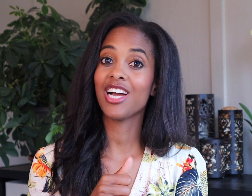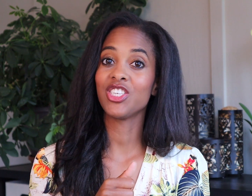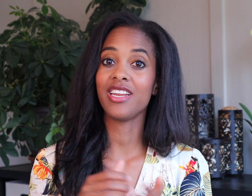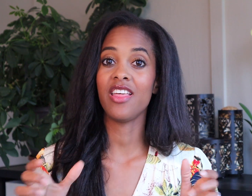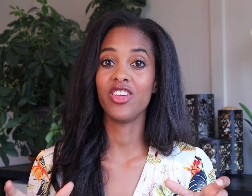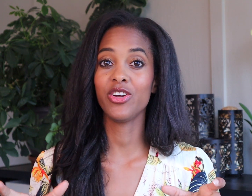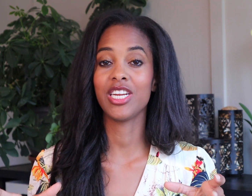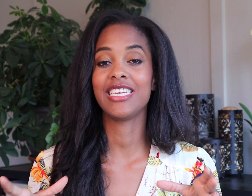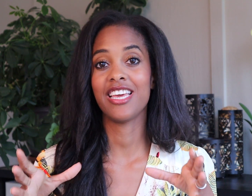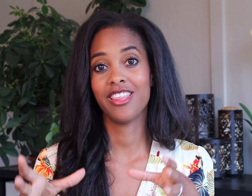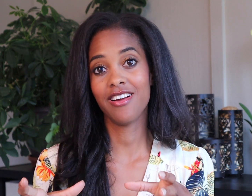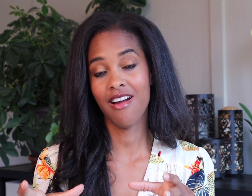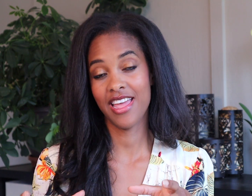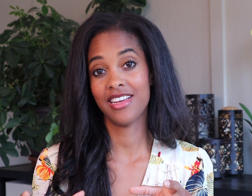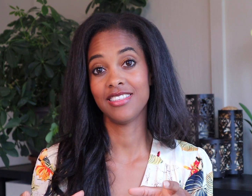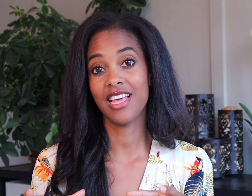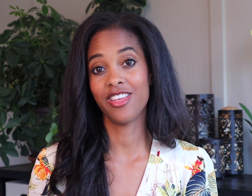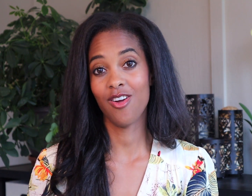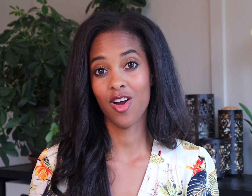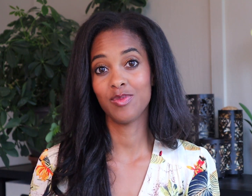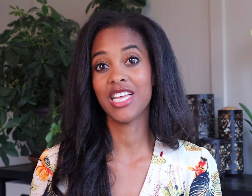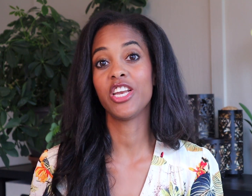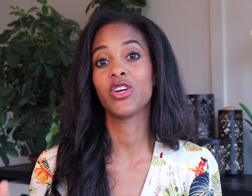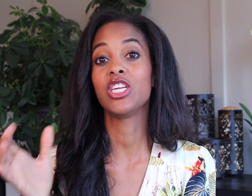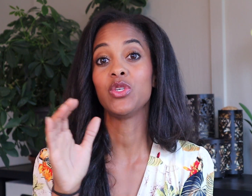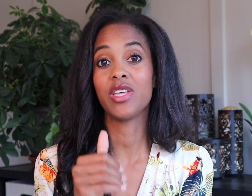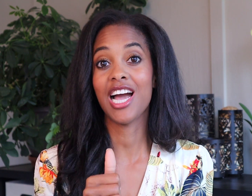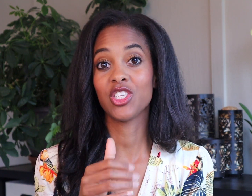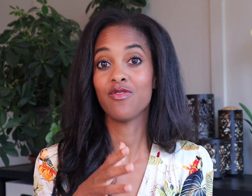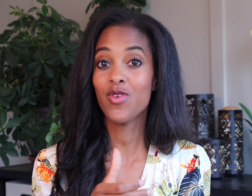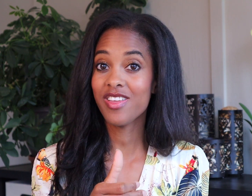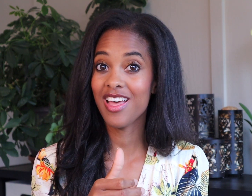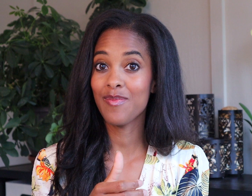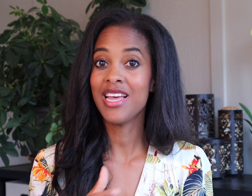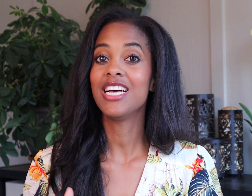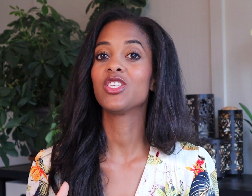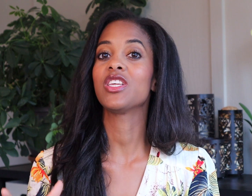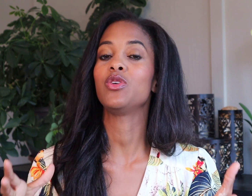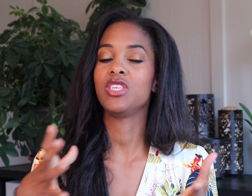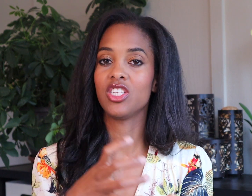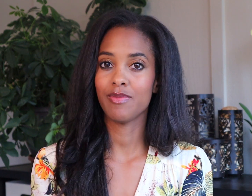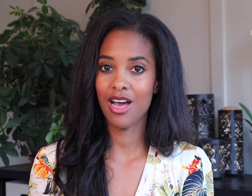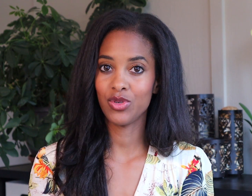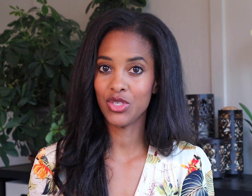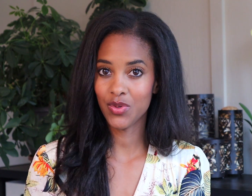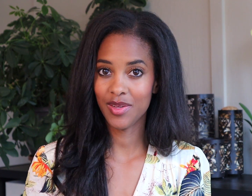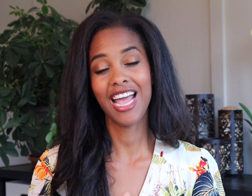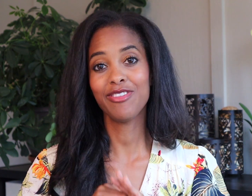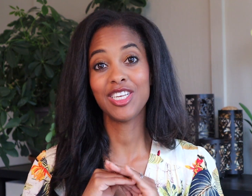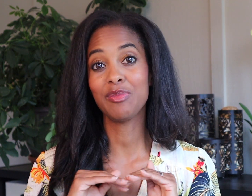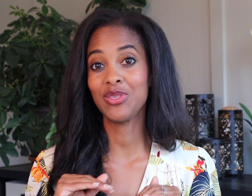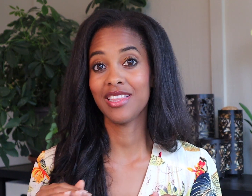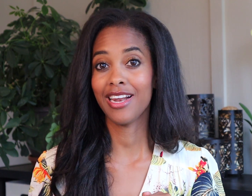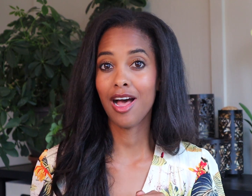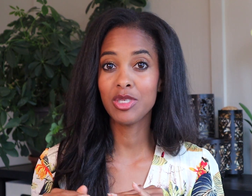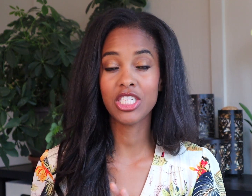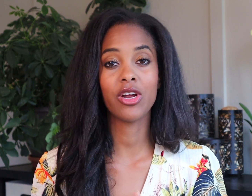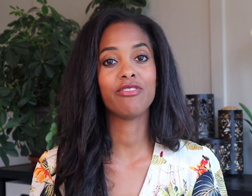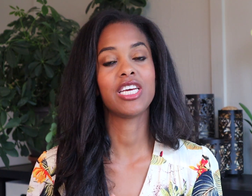action, and then you're gonna take their hands and their arms and you're gonna do the action for them so that you teach them how to do it. Every time you see that object or every time you